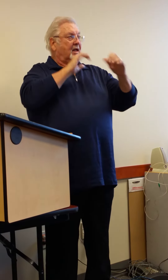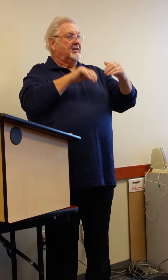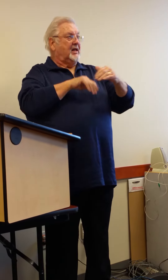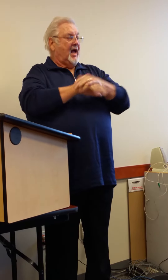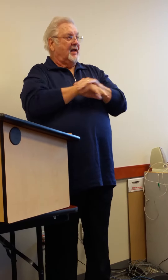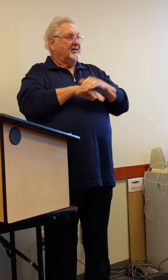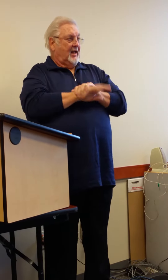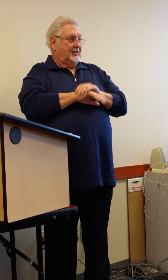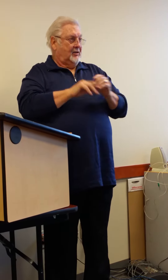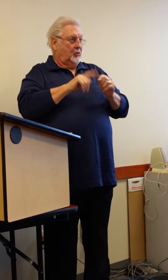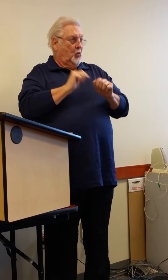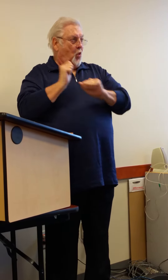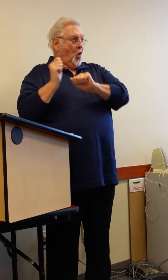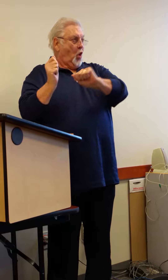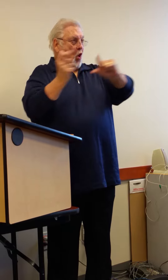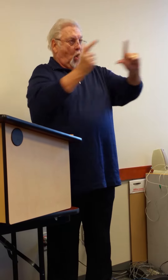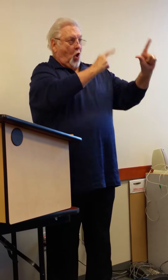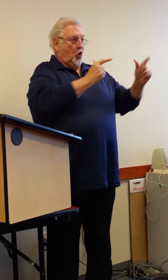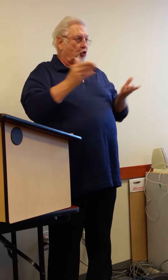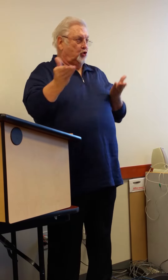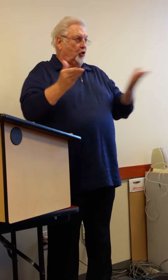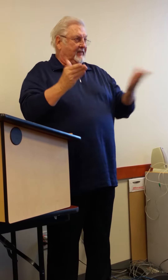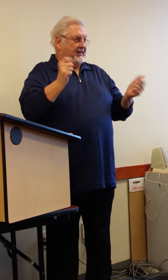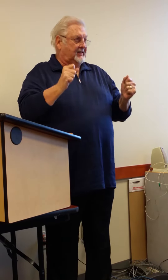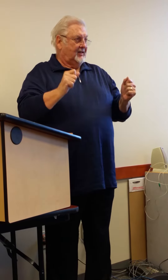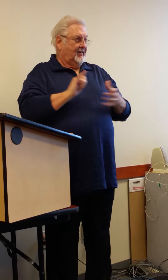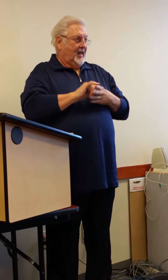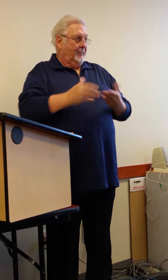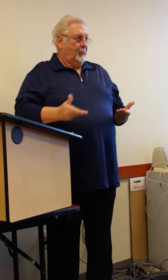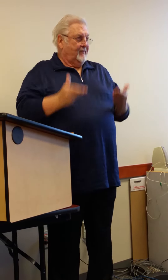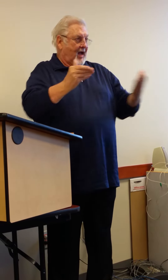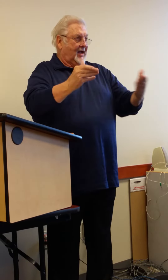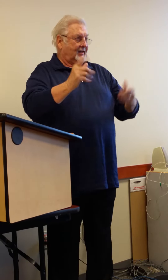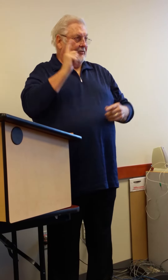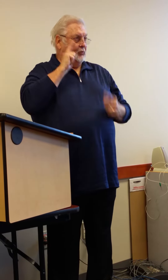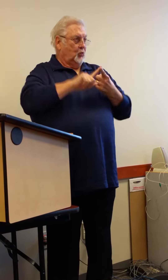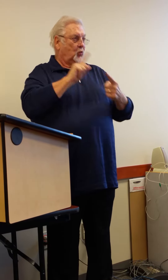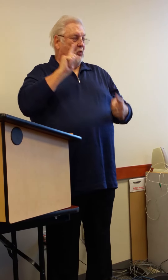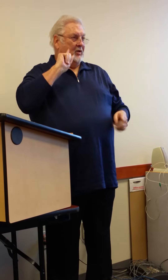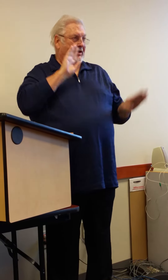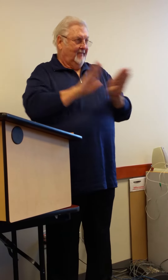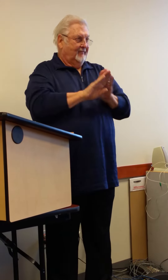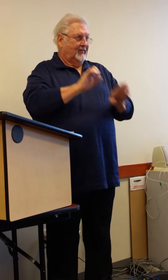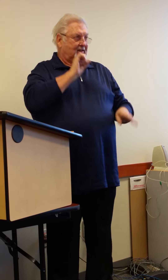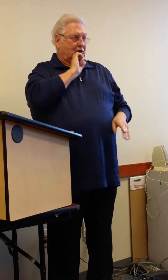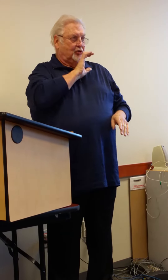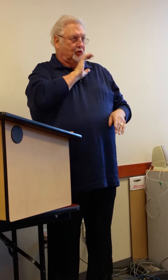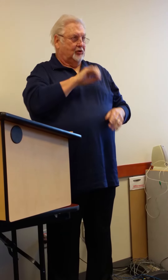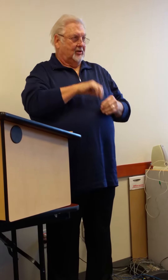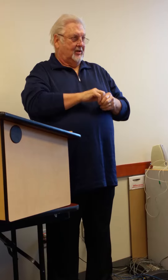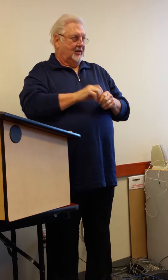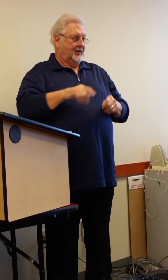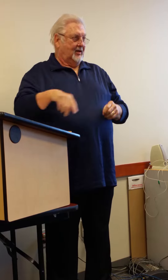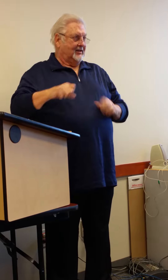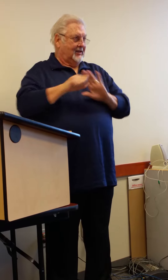possible communication access to all services. To all services that provide services to